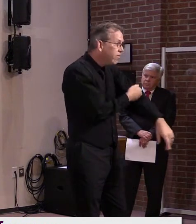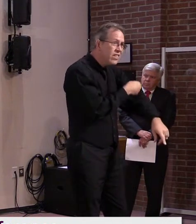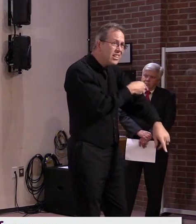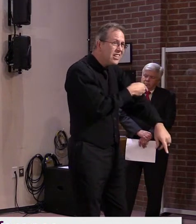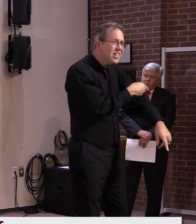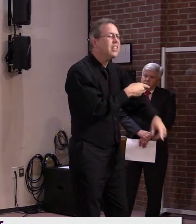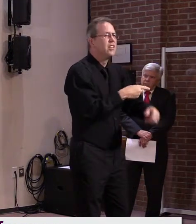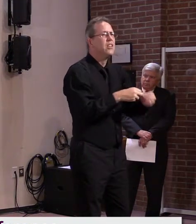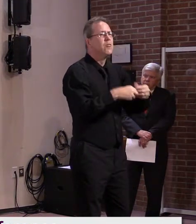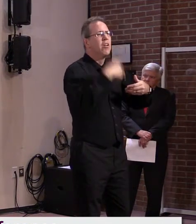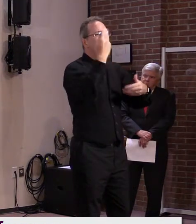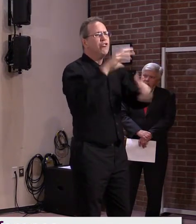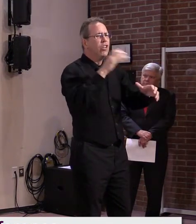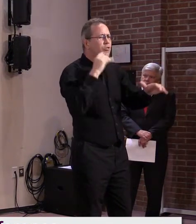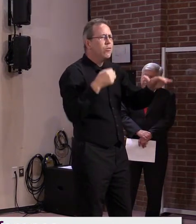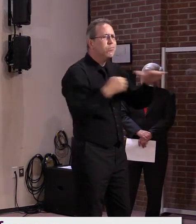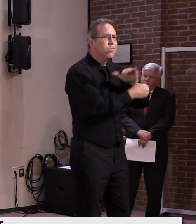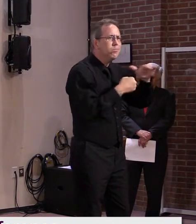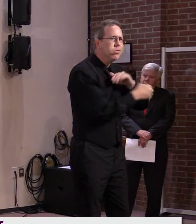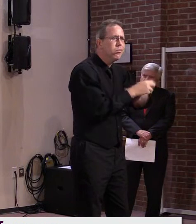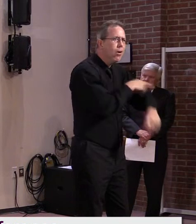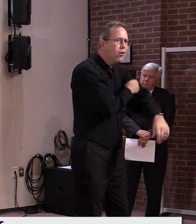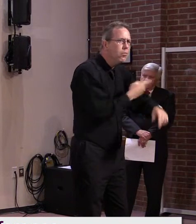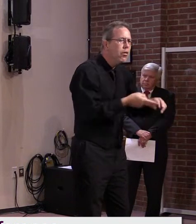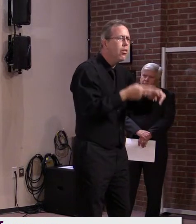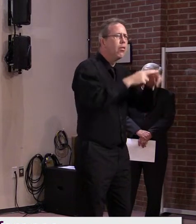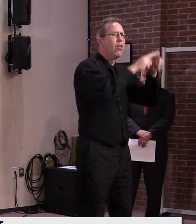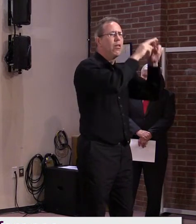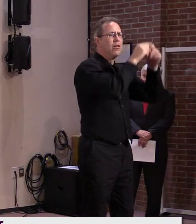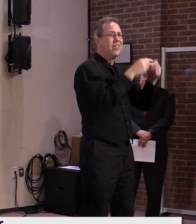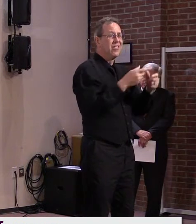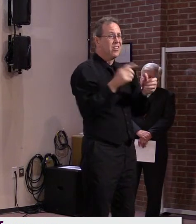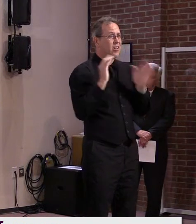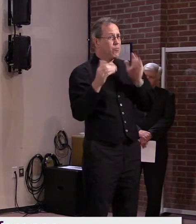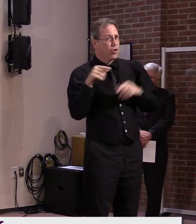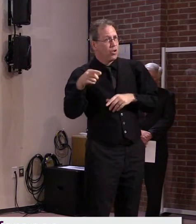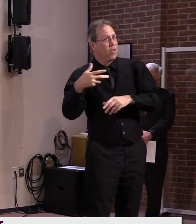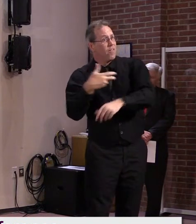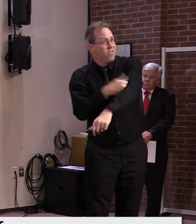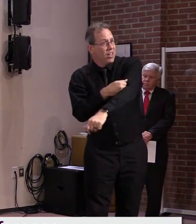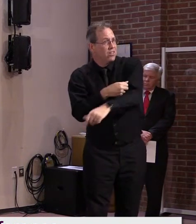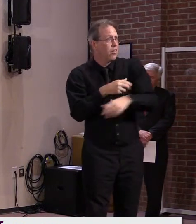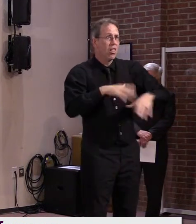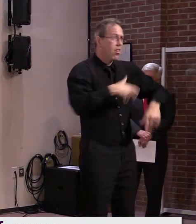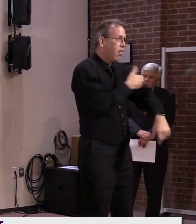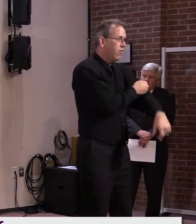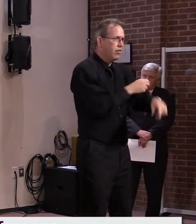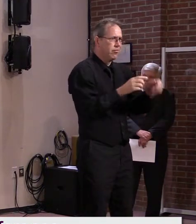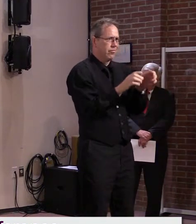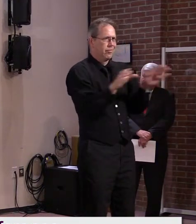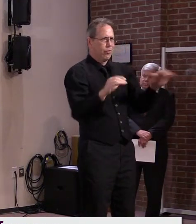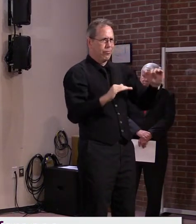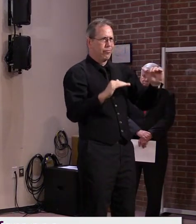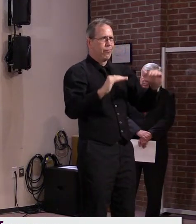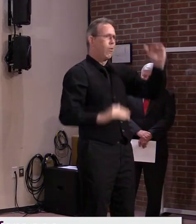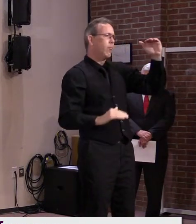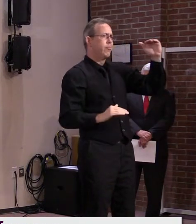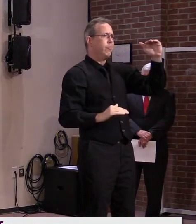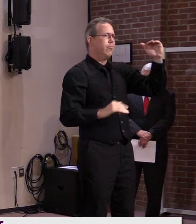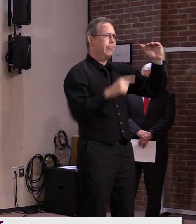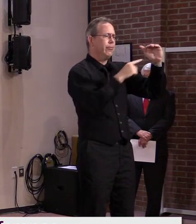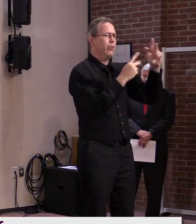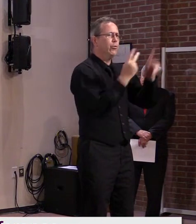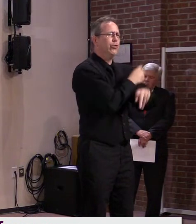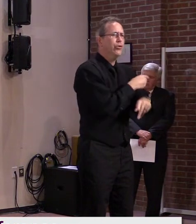unvaccinated, further widening that gap. And this isn't about cases because 86%, and let me